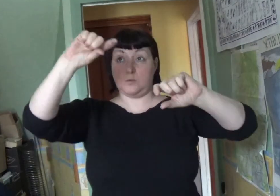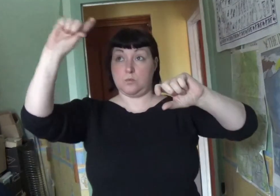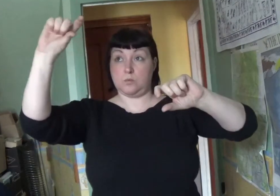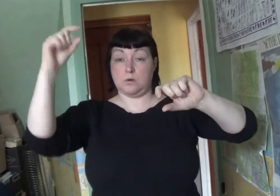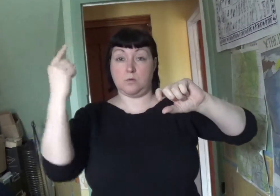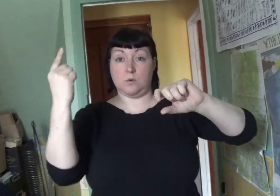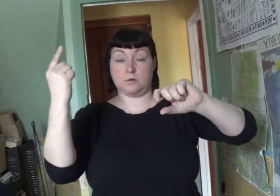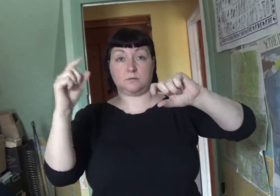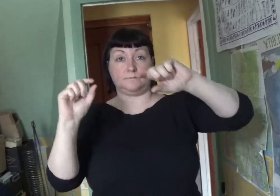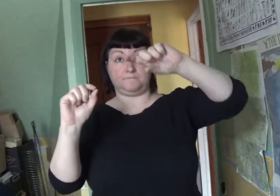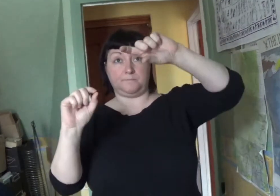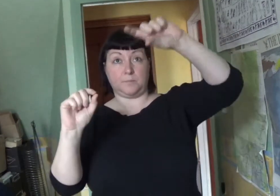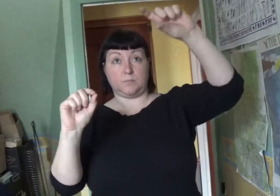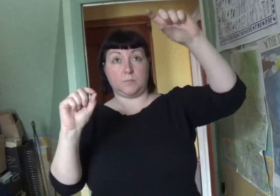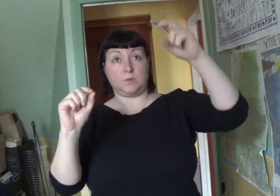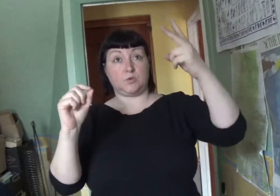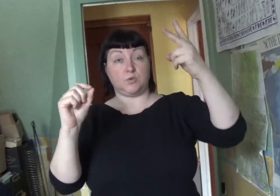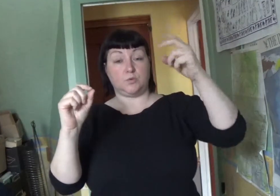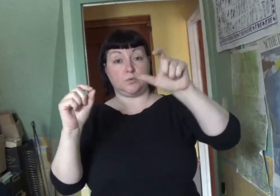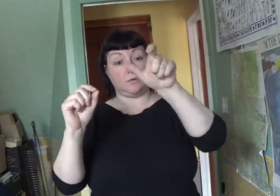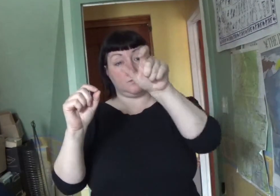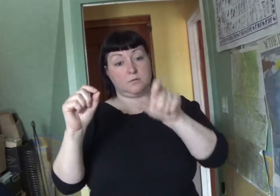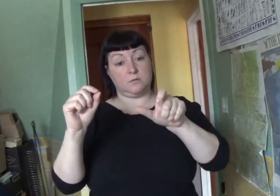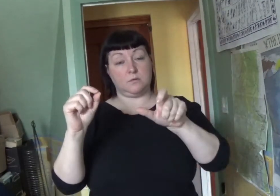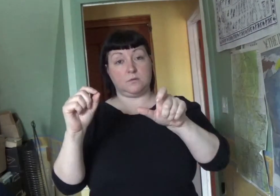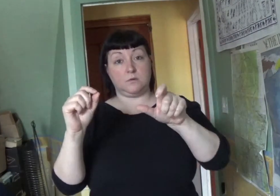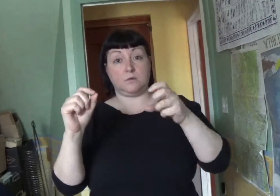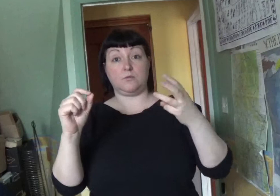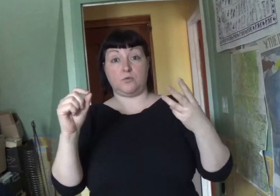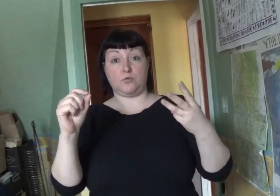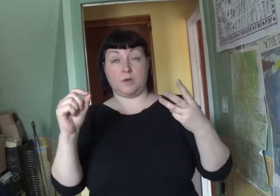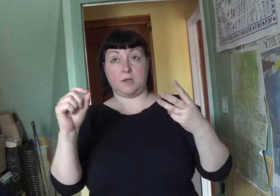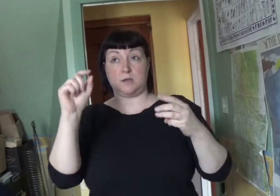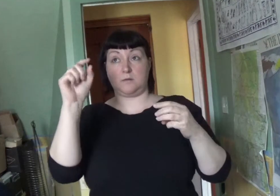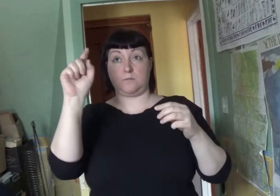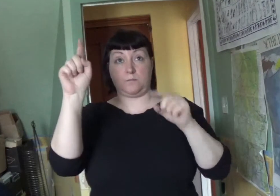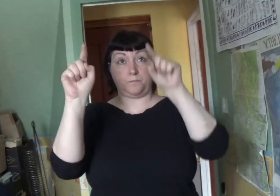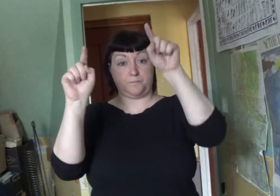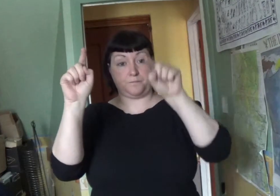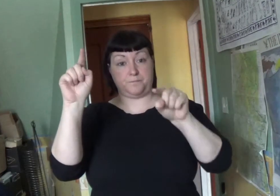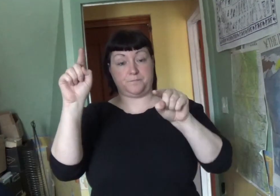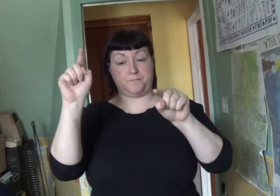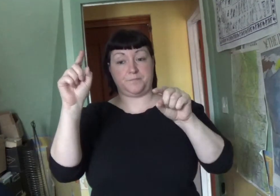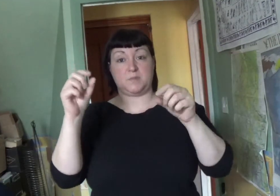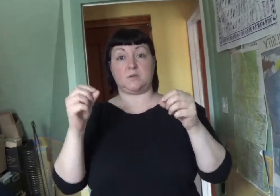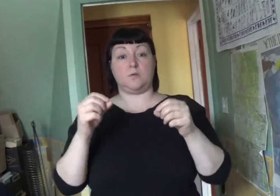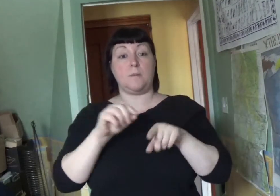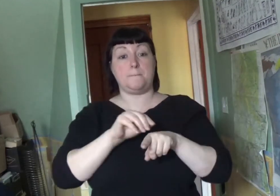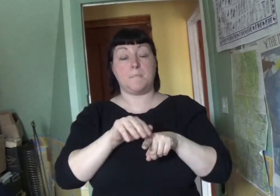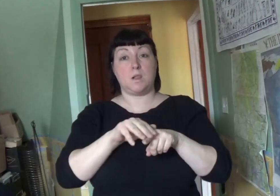And blood is actually going through the artery that way and is actually coming into two veins. The one at the top,